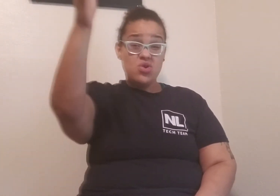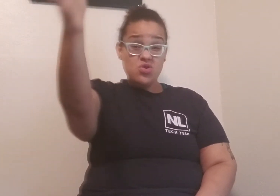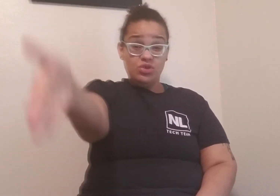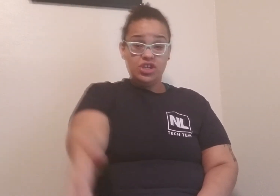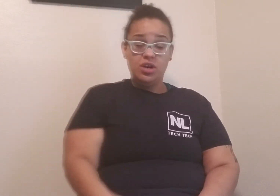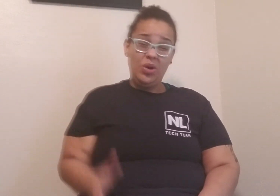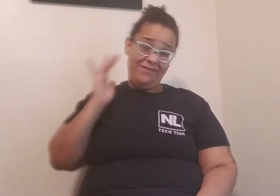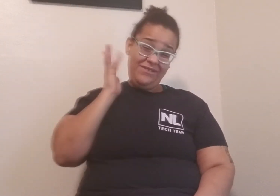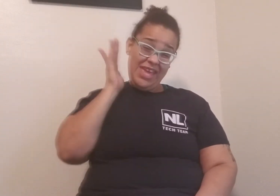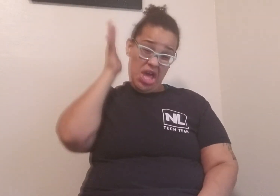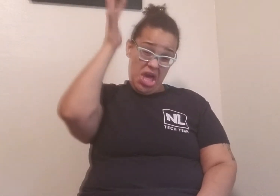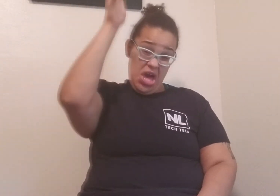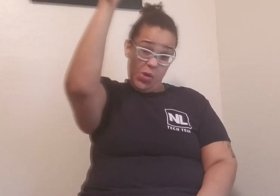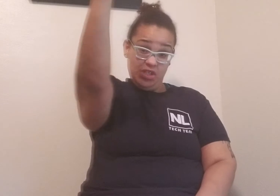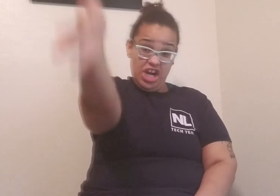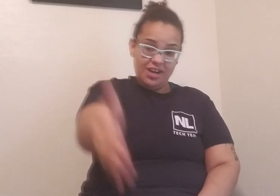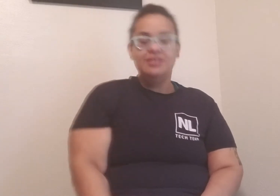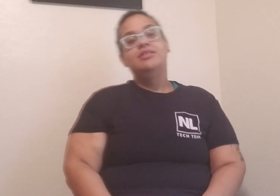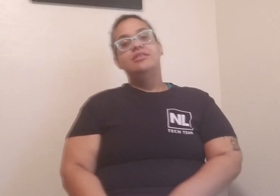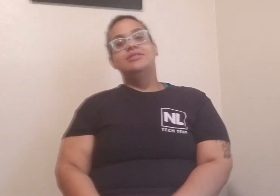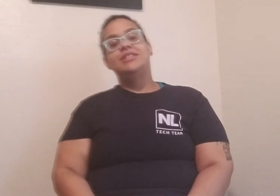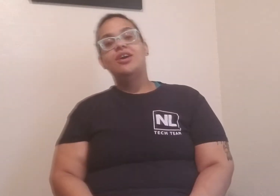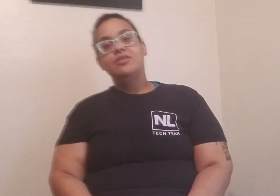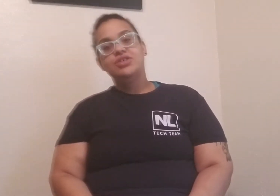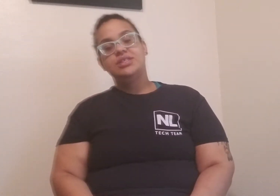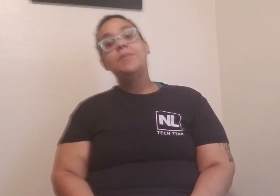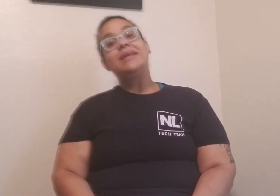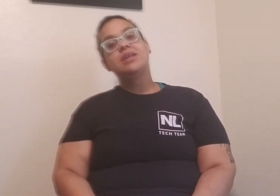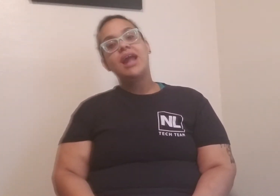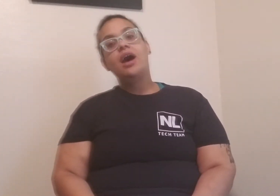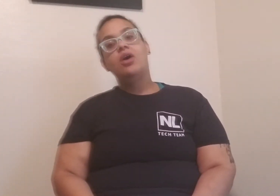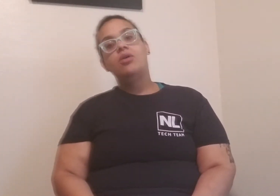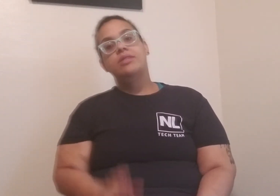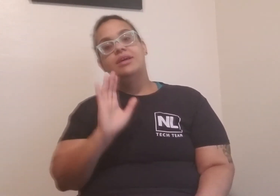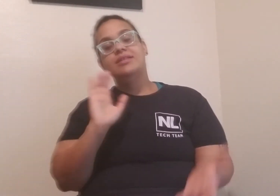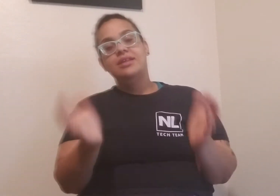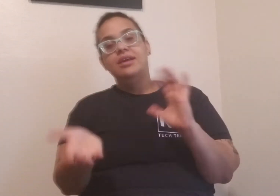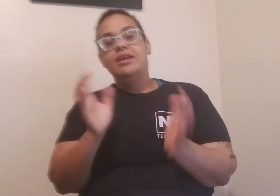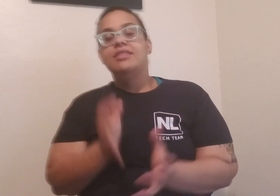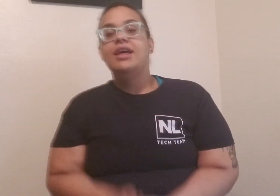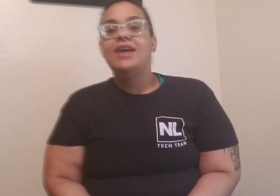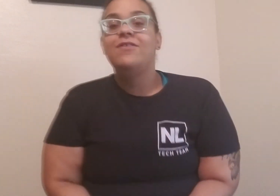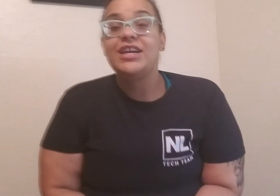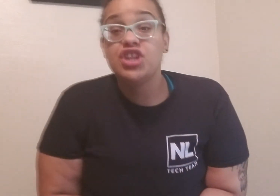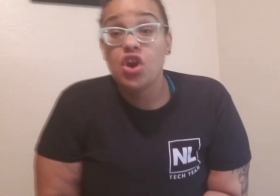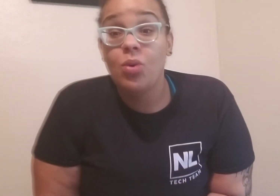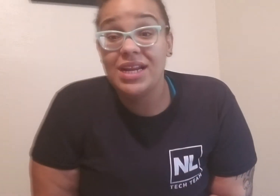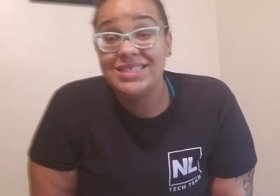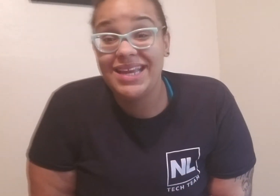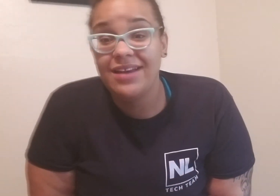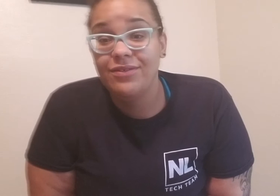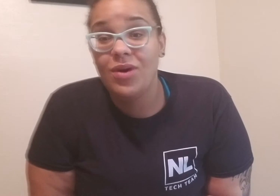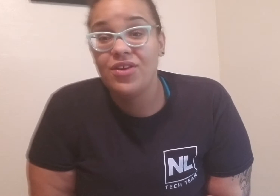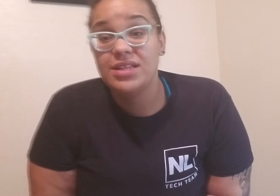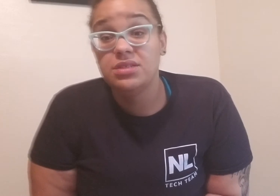future or future. So just depends on how the inflection you're wanting to give, whether it's way